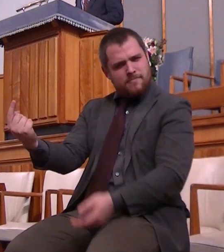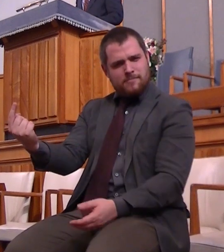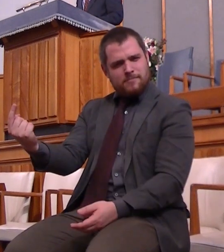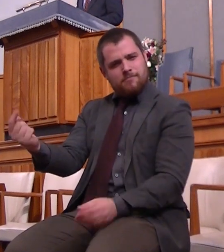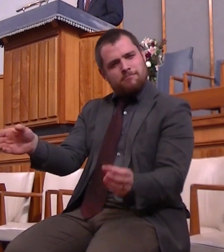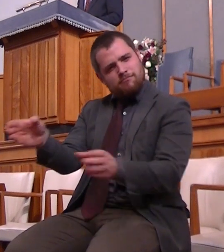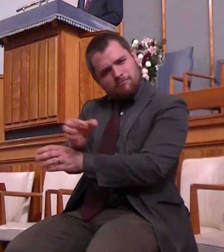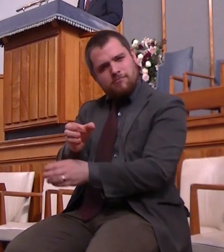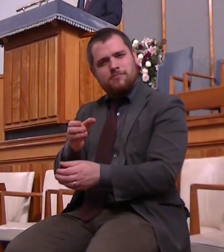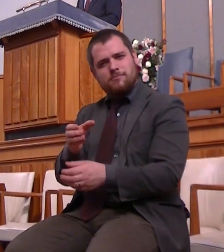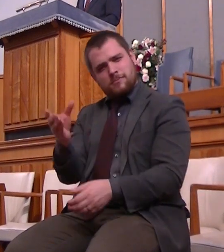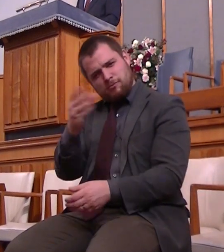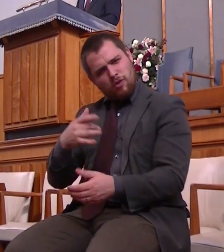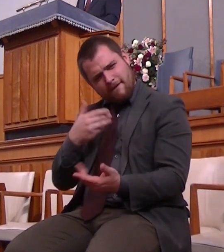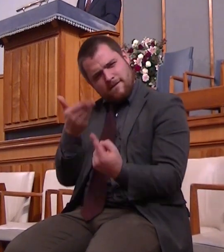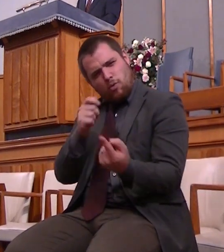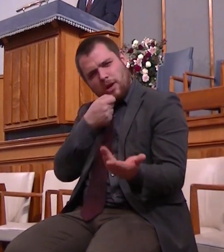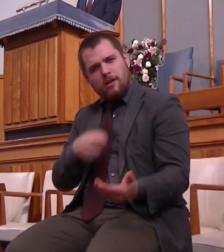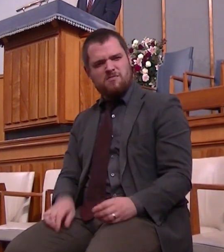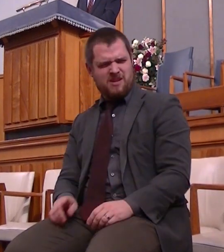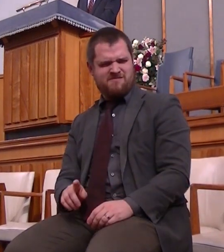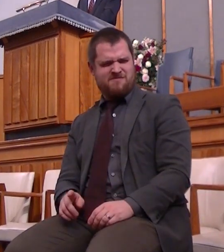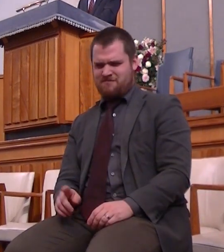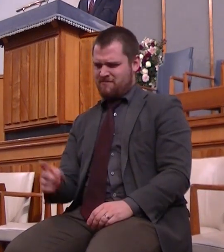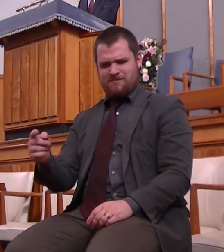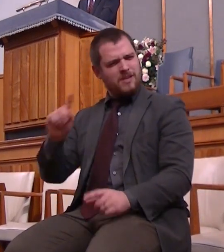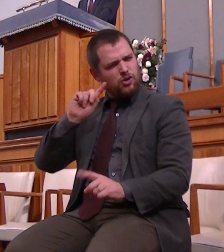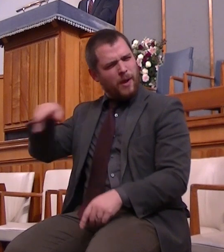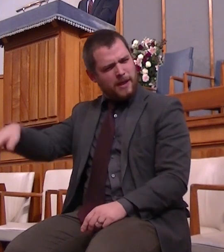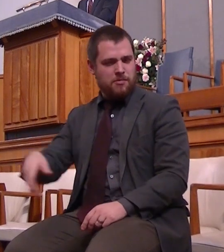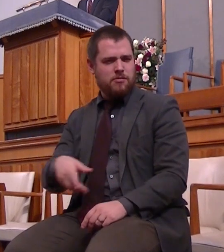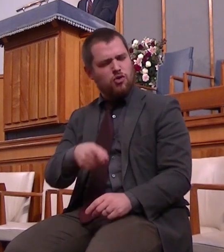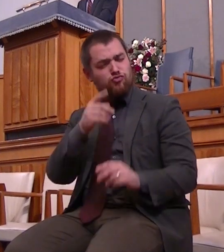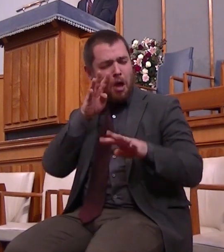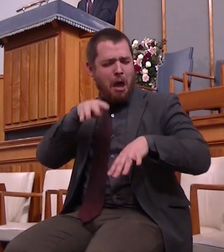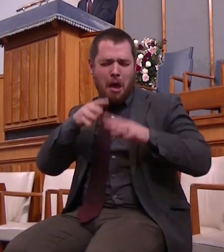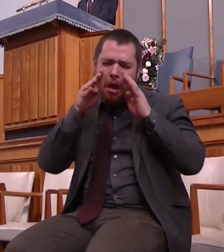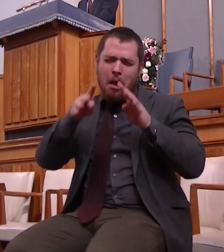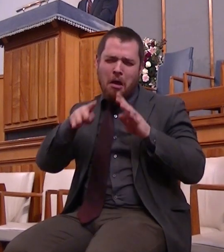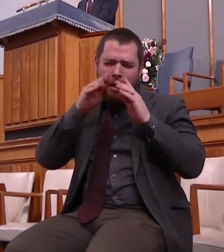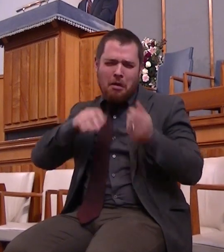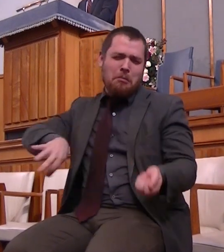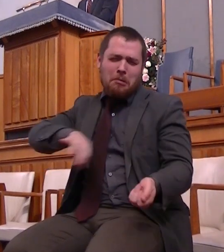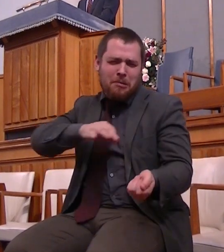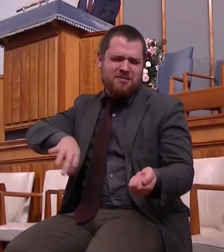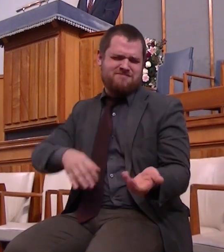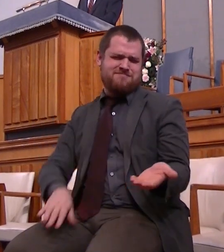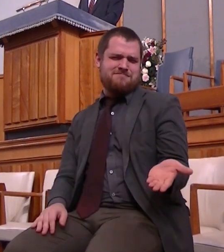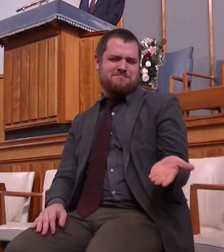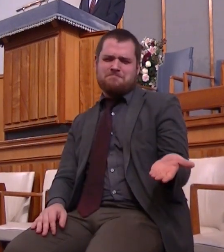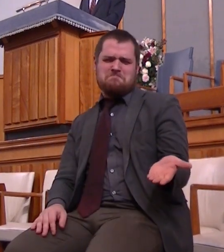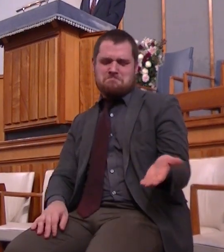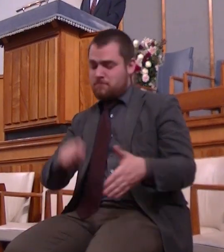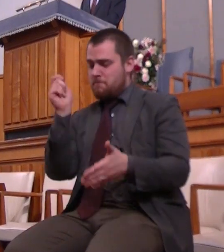life. God is not going to be swayed by empty tears and such things as that. He will